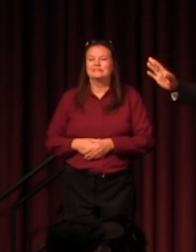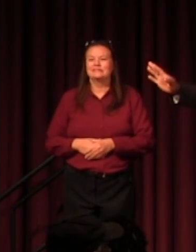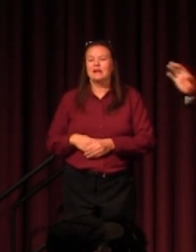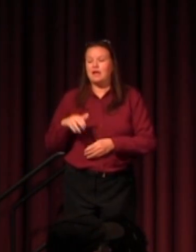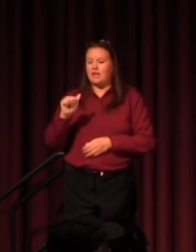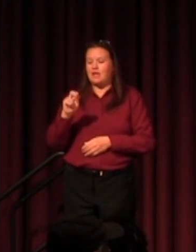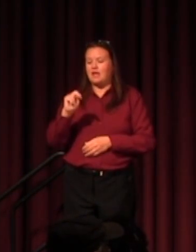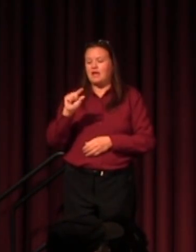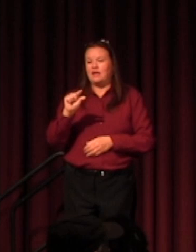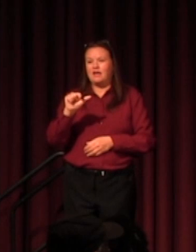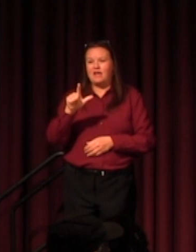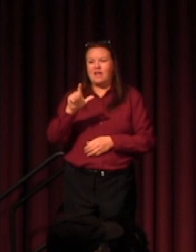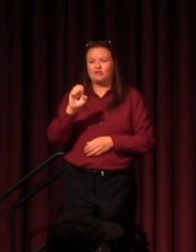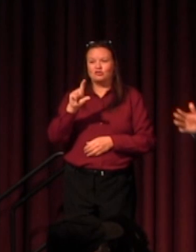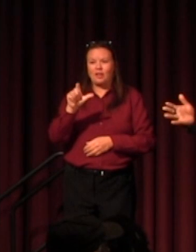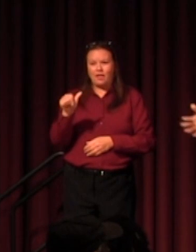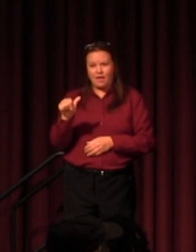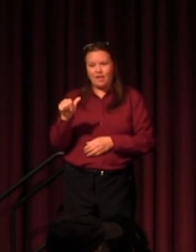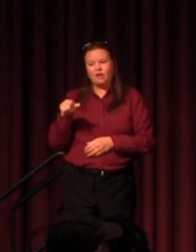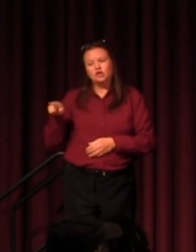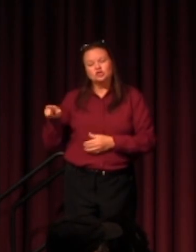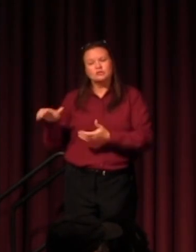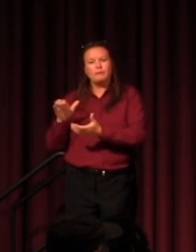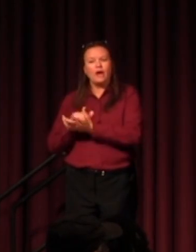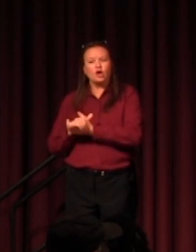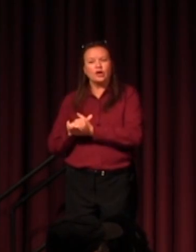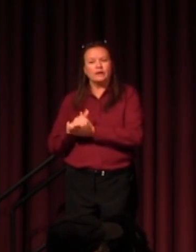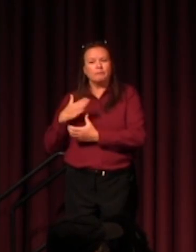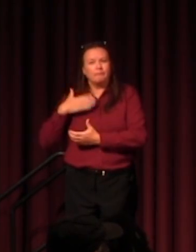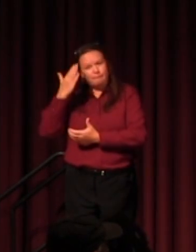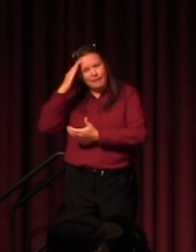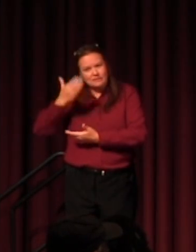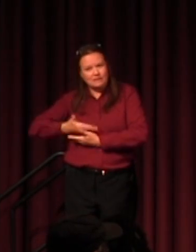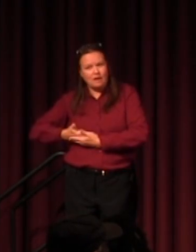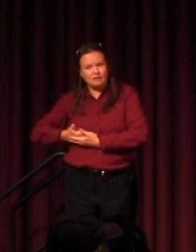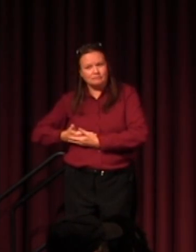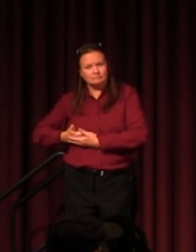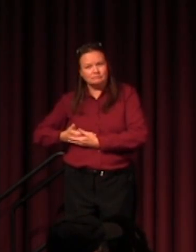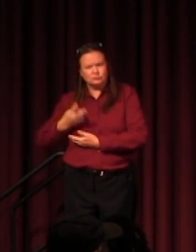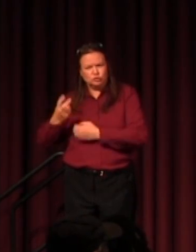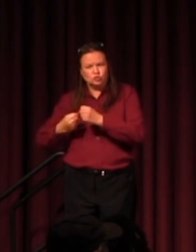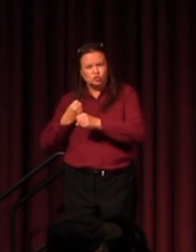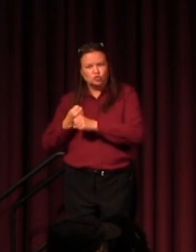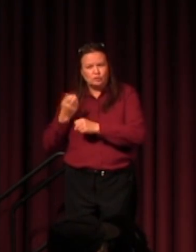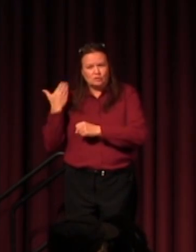Angela is the newest Whitfield. She married into the family, married James, about 2 years ago.